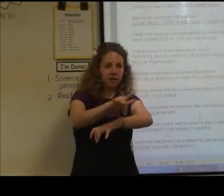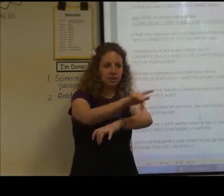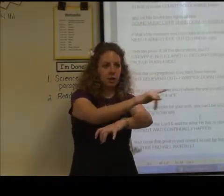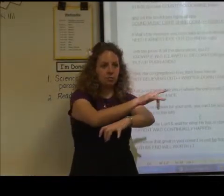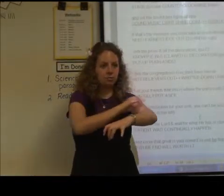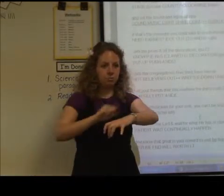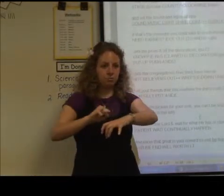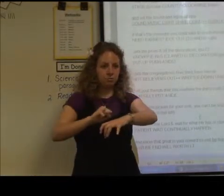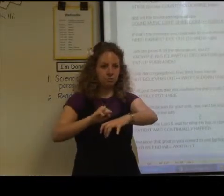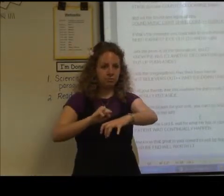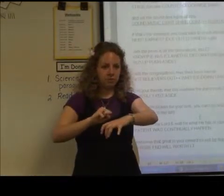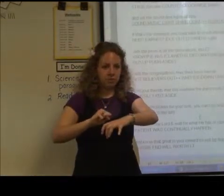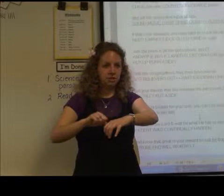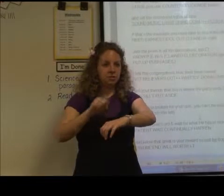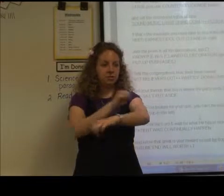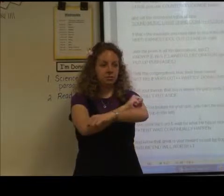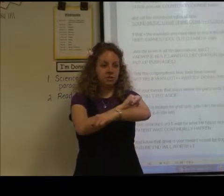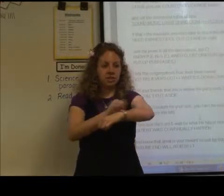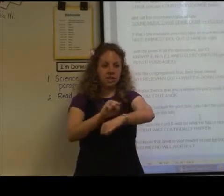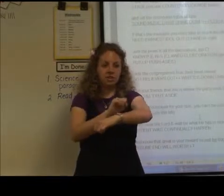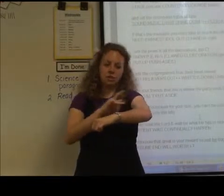counterclockwise and go, so stage.